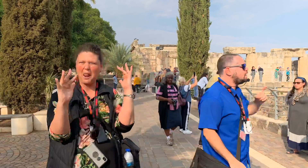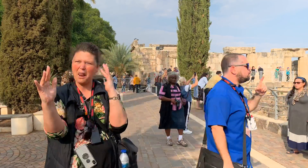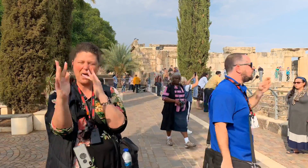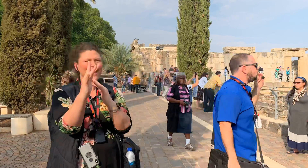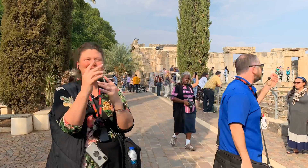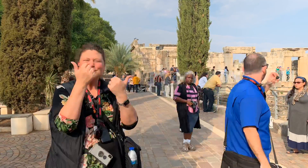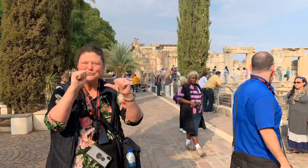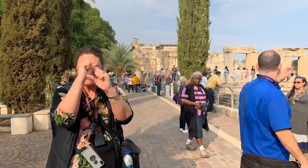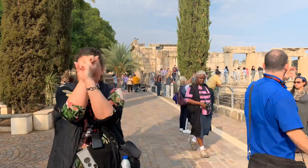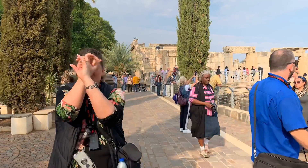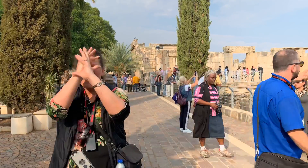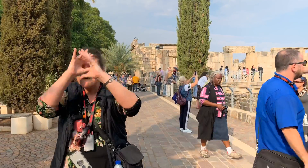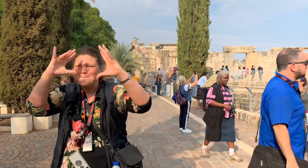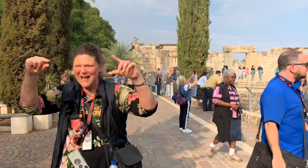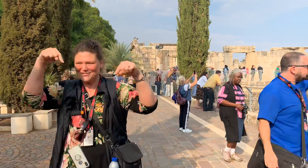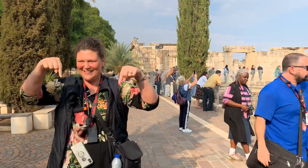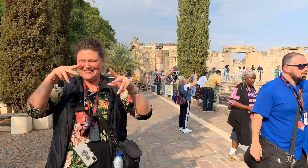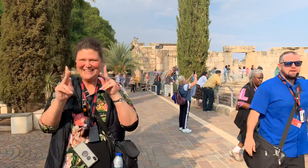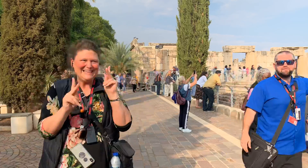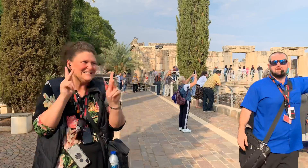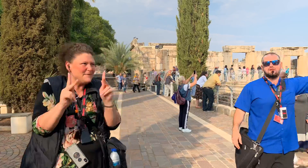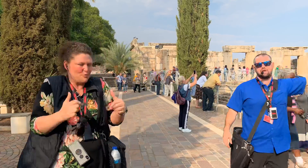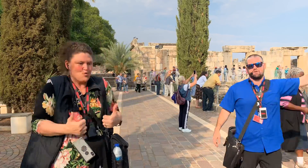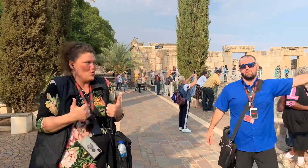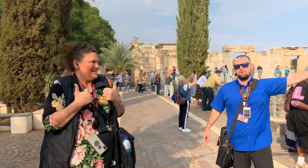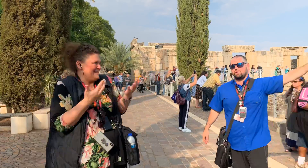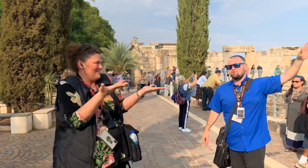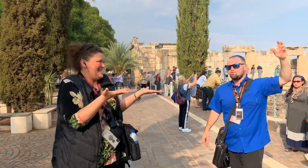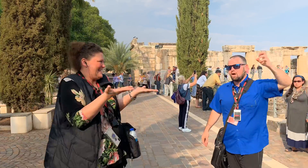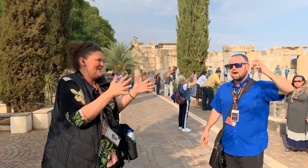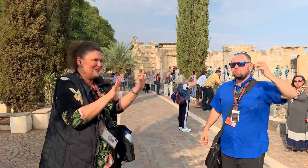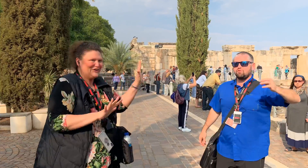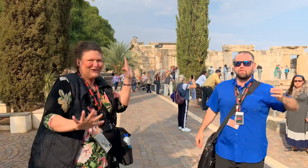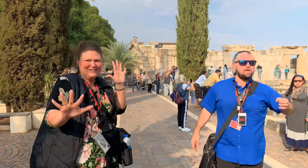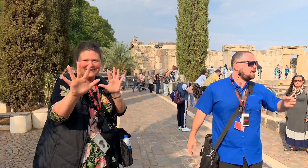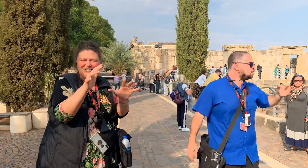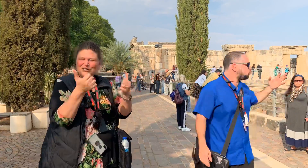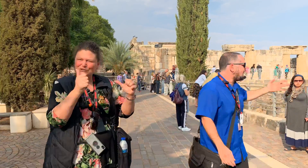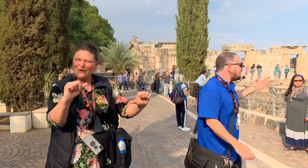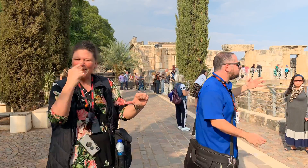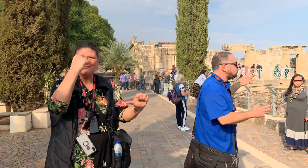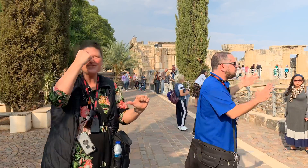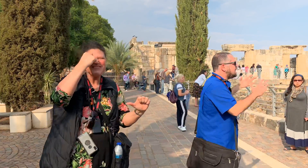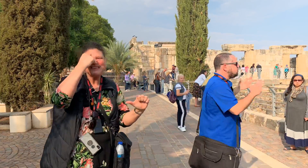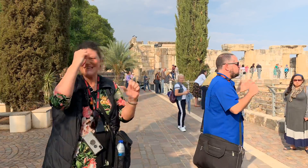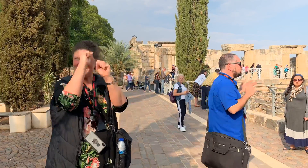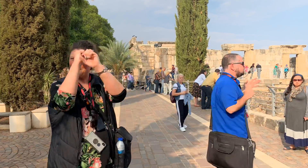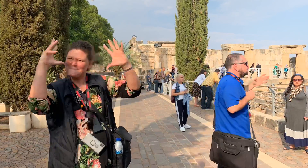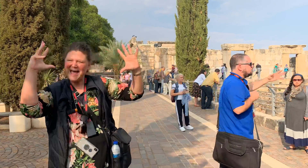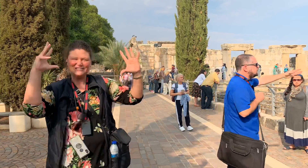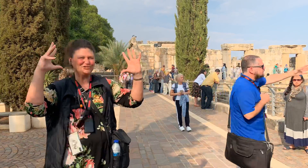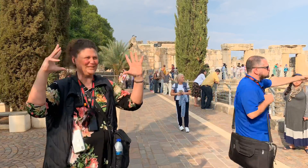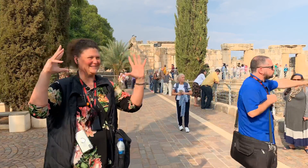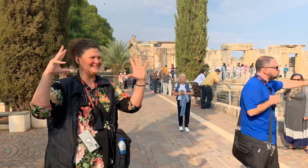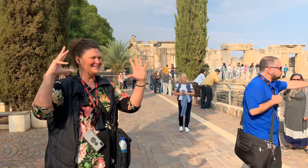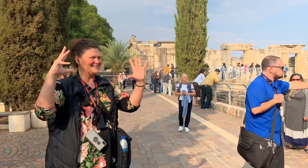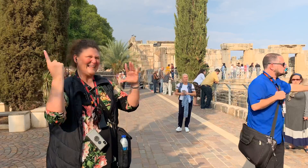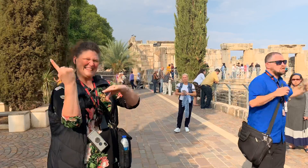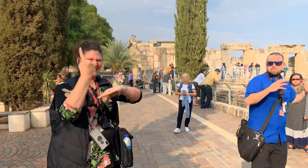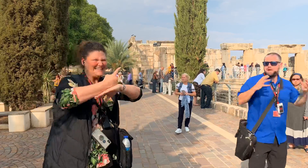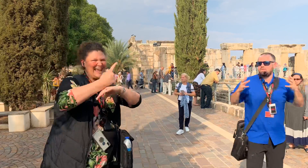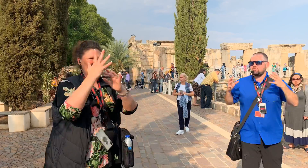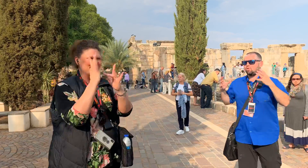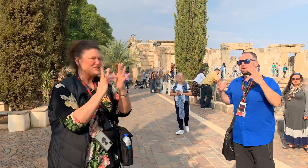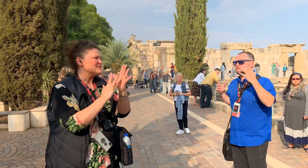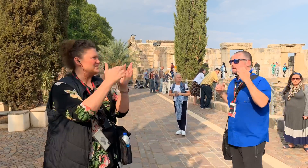to think about these people that lived in here. Try to think, try to imagine these